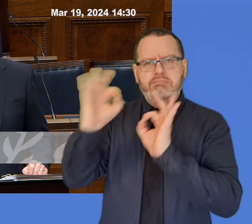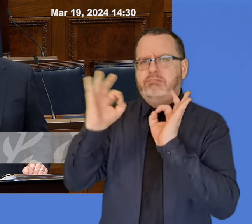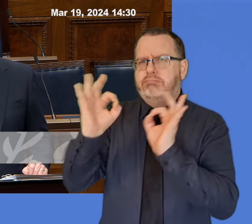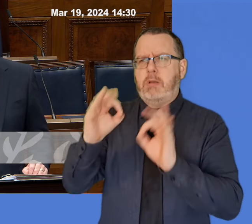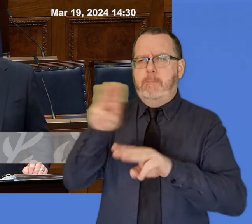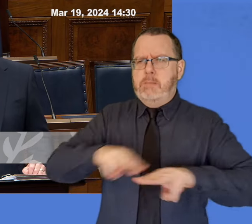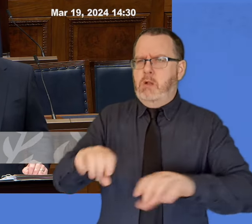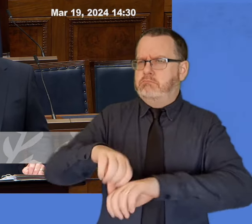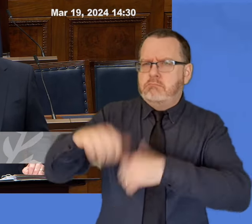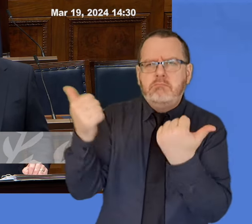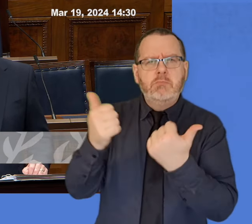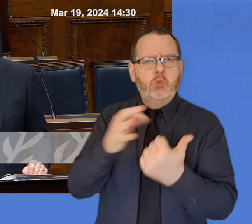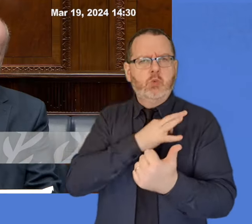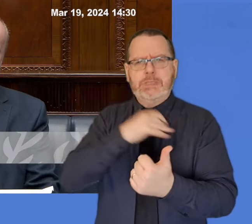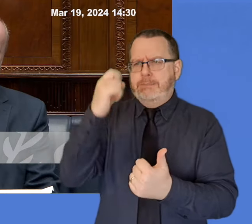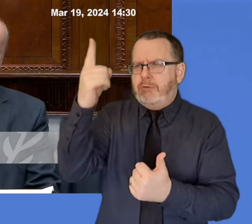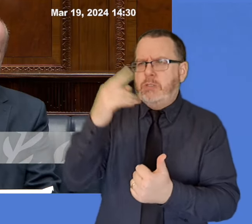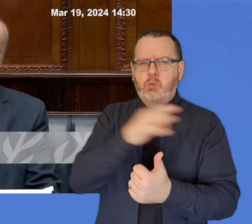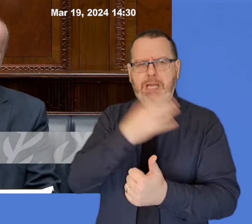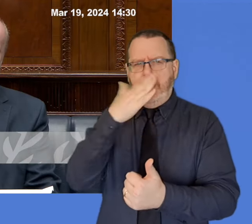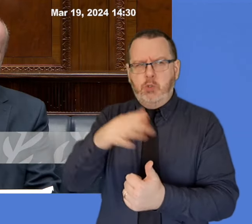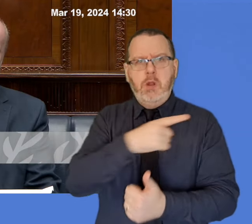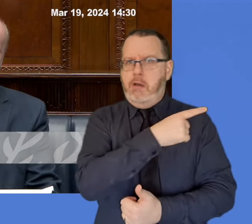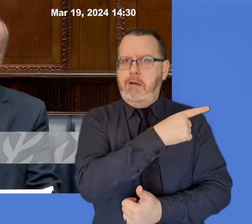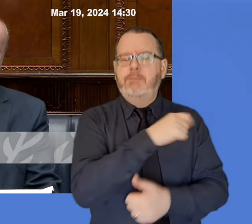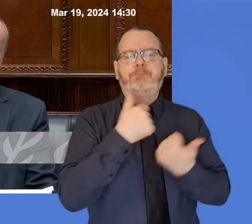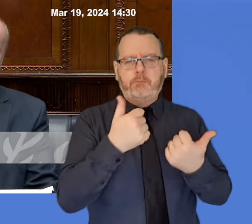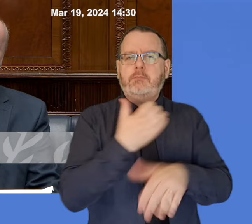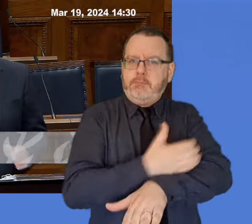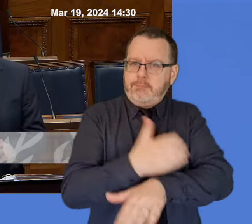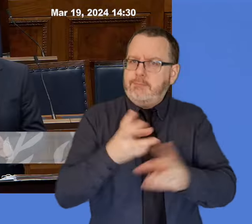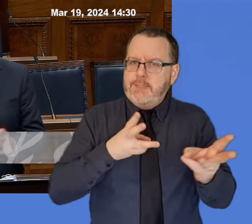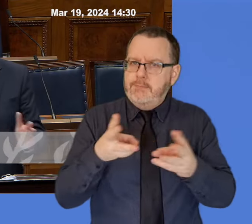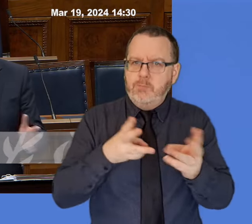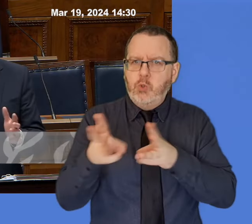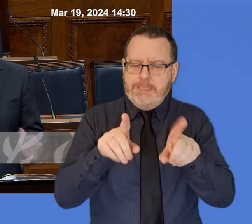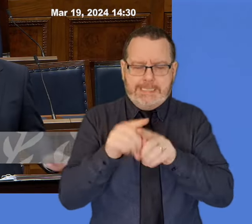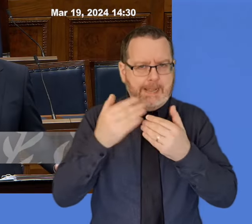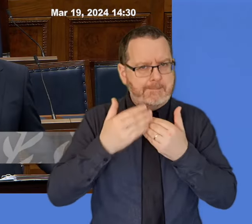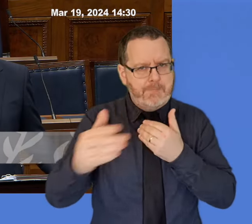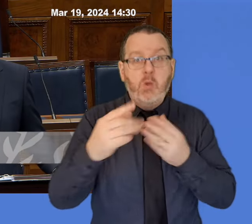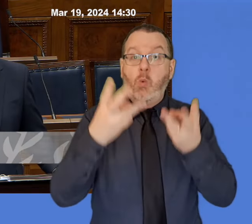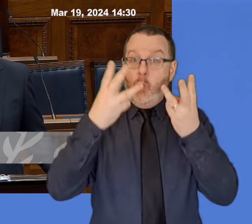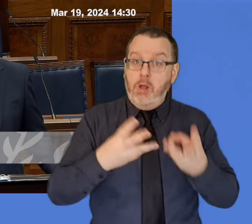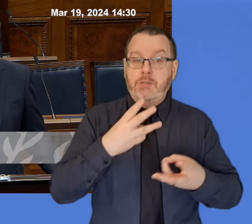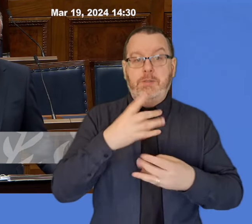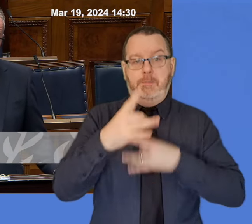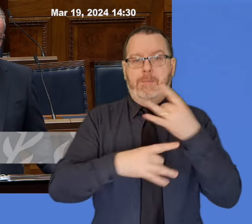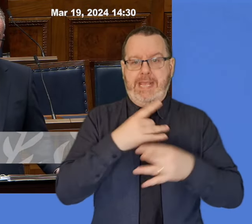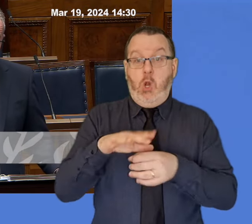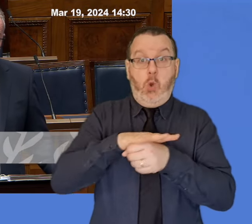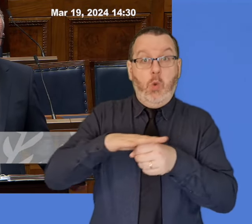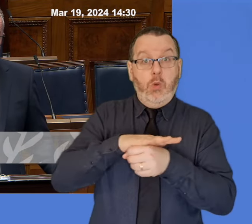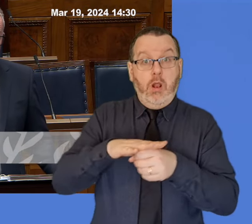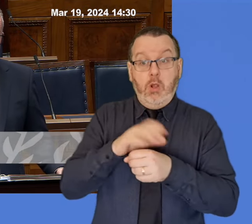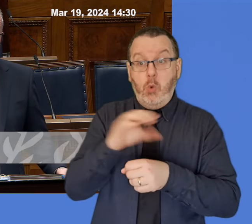here, the ethos here, and how that was beneficial to them and their companies. So we will continue to do that, but it, as I say, it's a two-way. We want to create opportunities